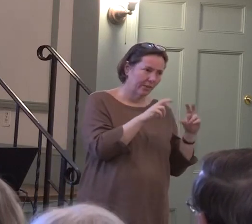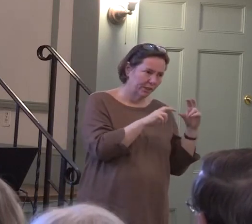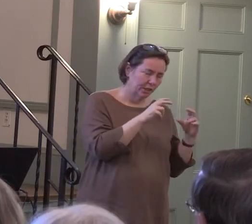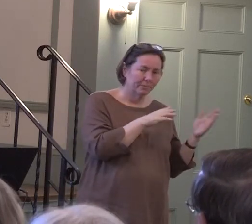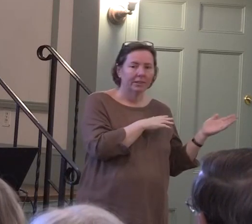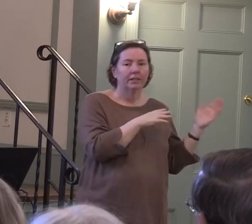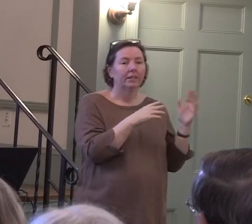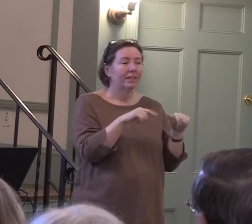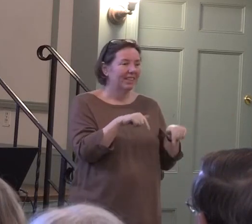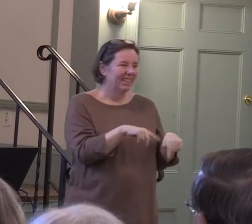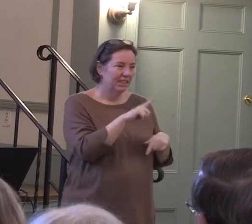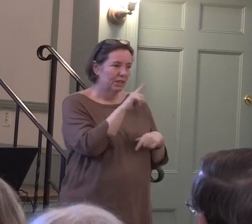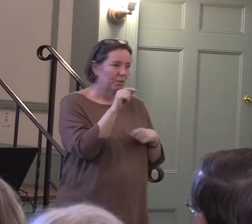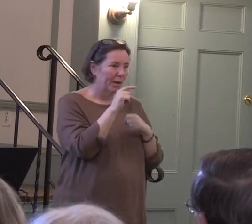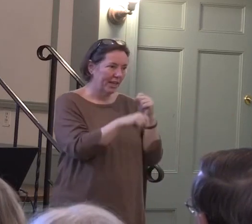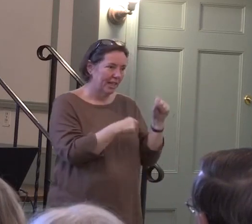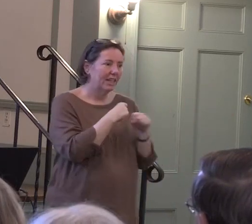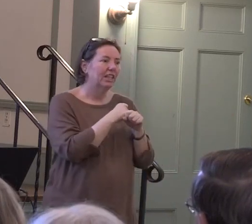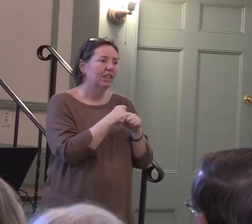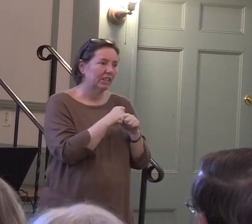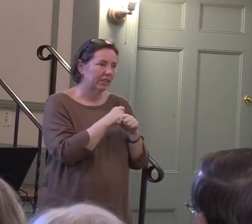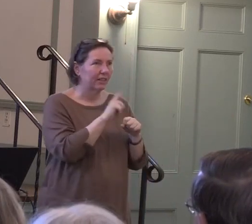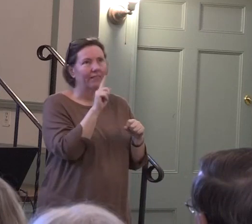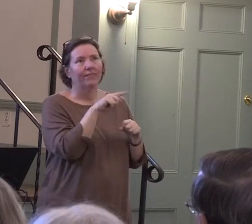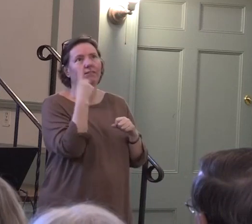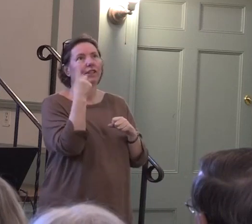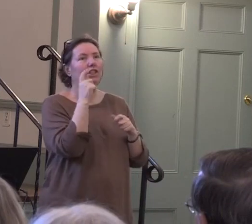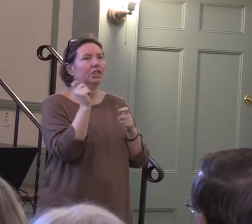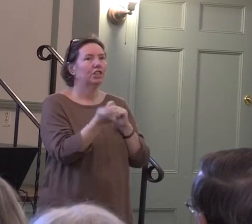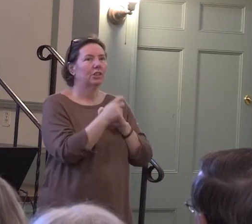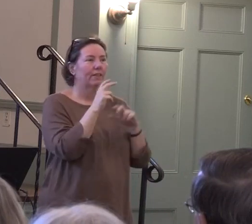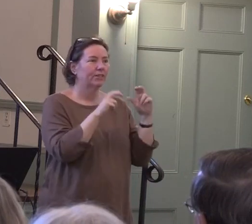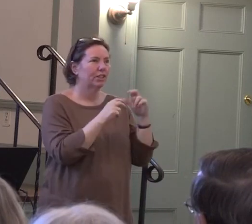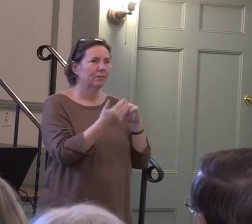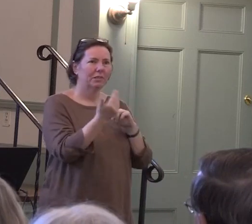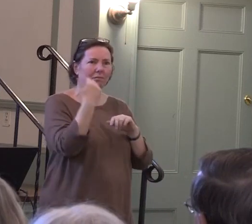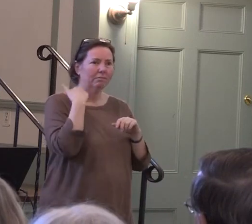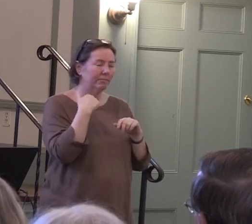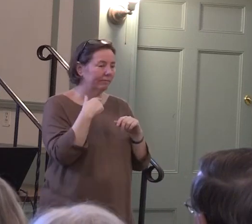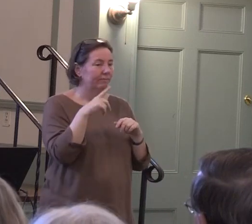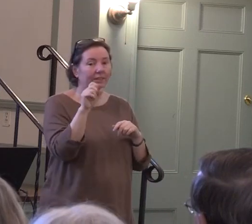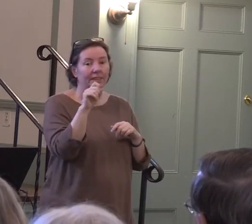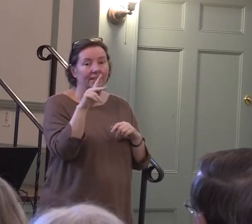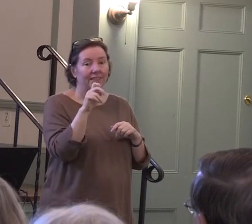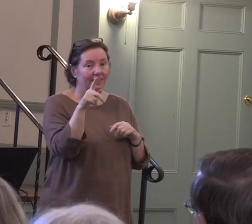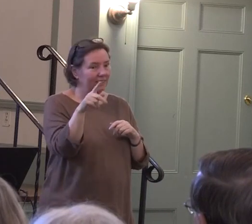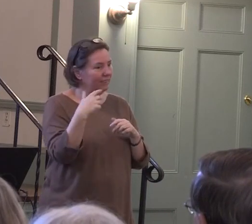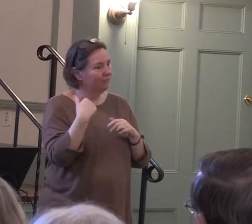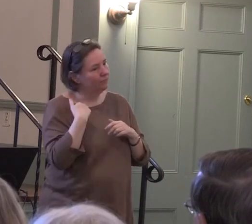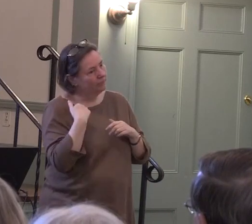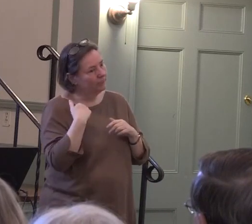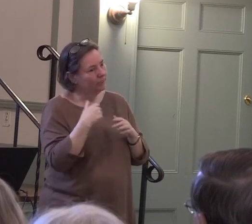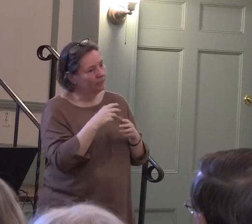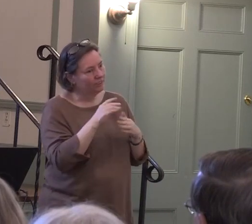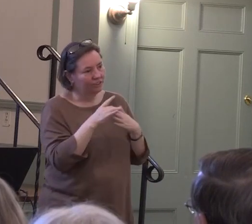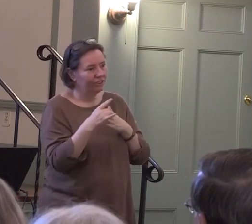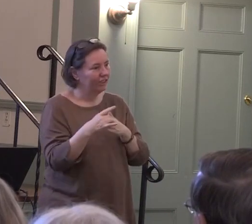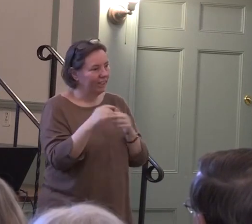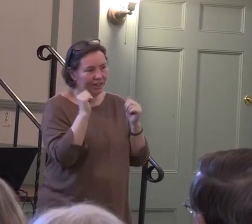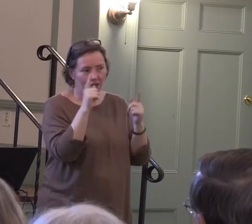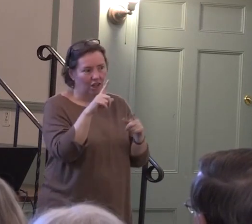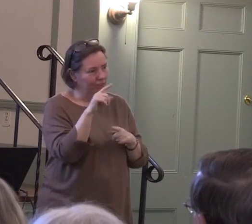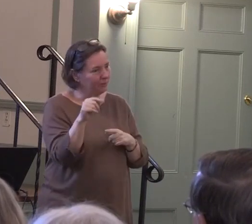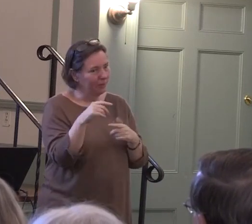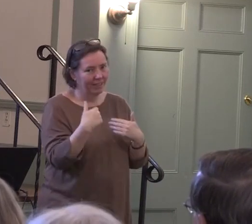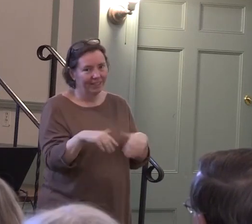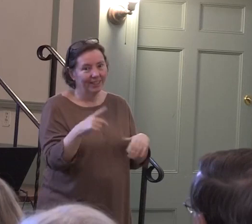is the 20th anniversary of our first golf tournament. Steve has cheered all 20.